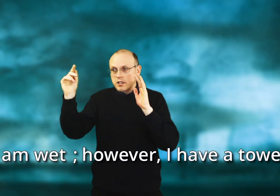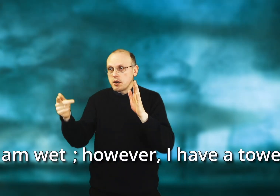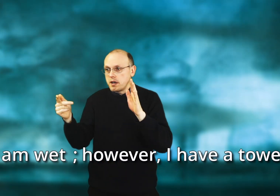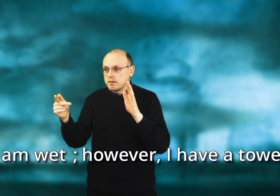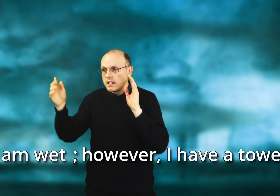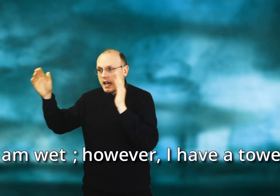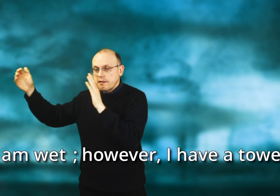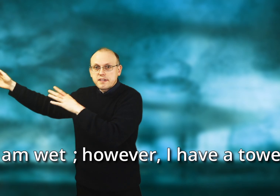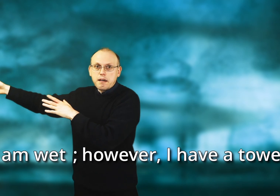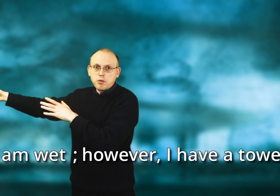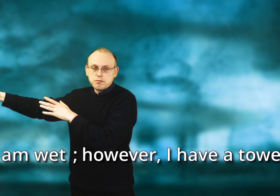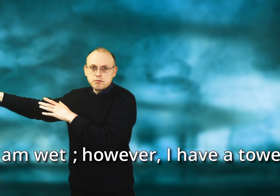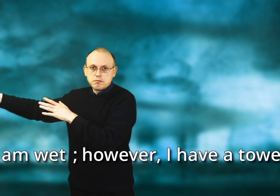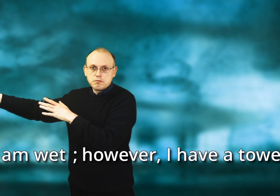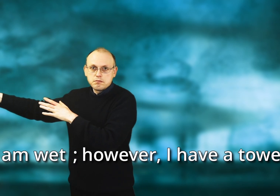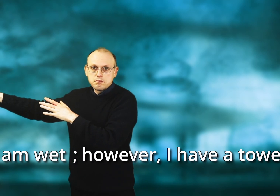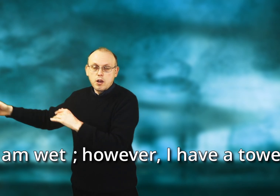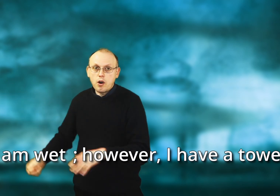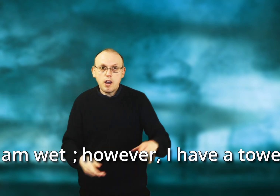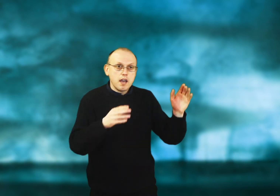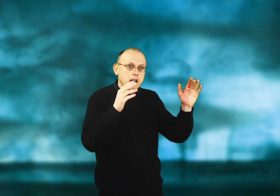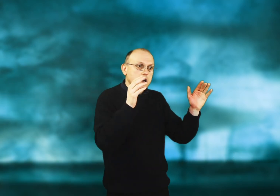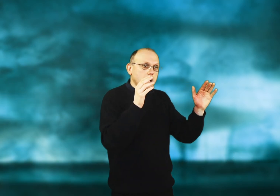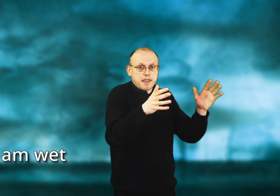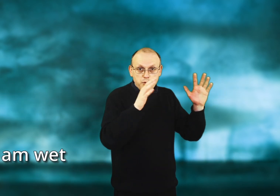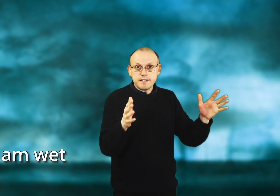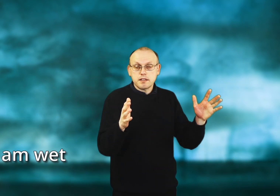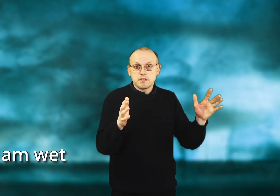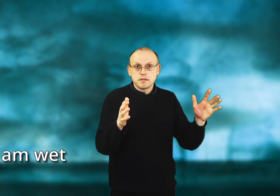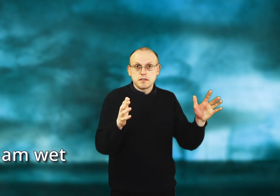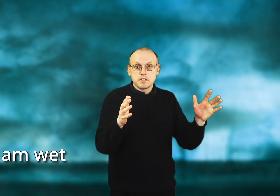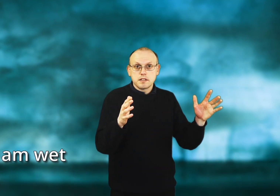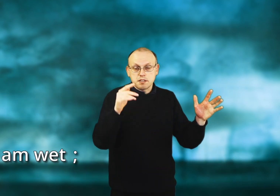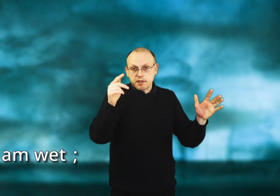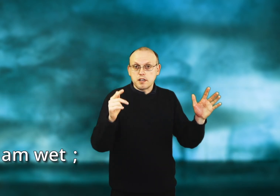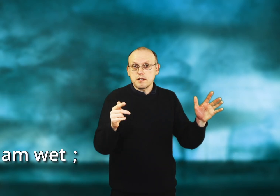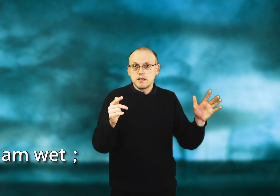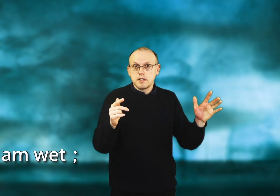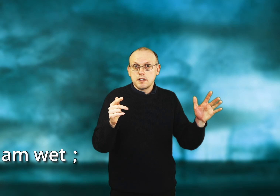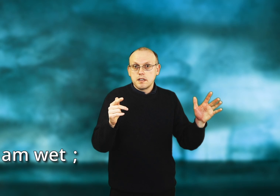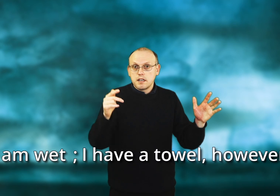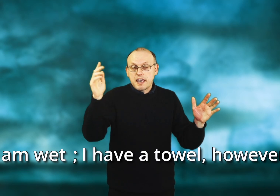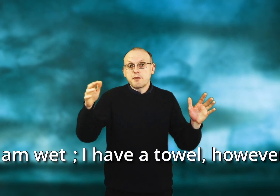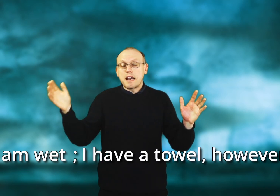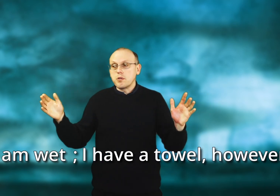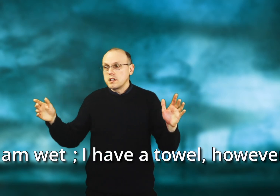comma, I have a towel. Or I am wet, semicolon, I have a towel,